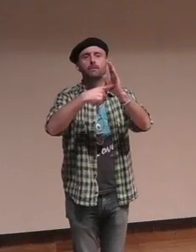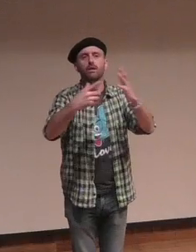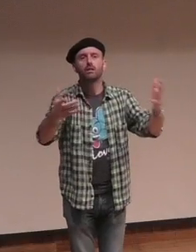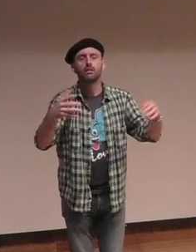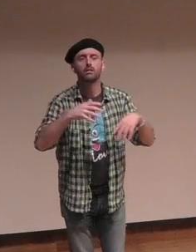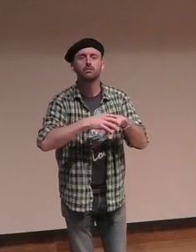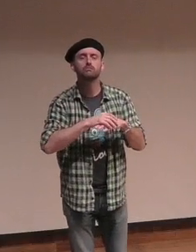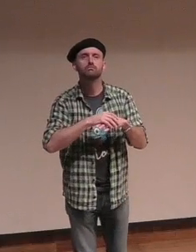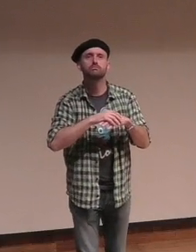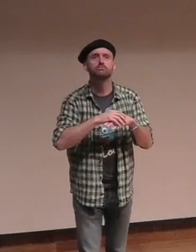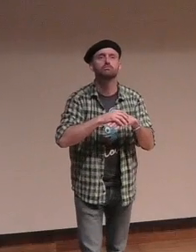For example,